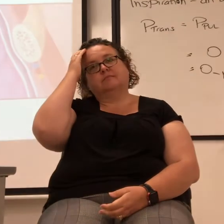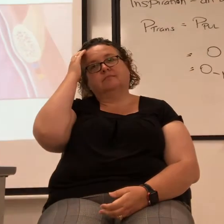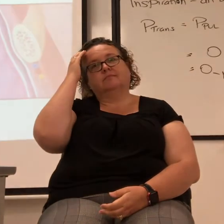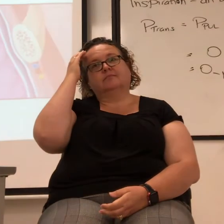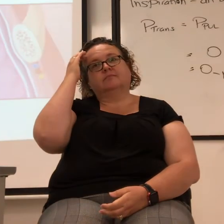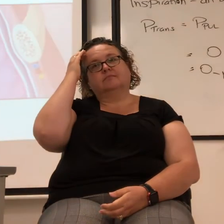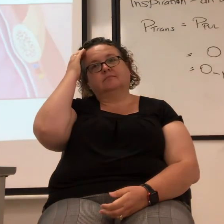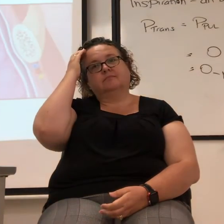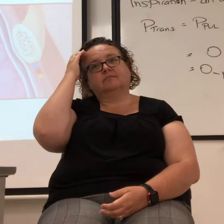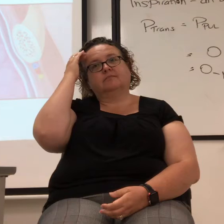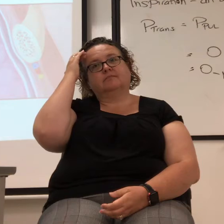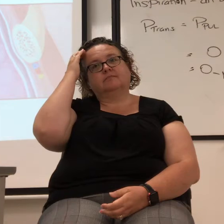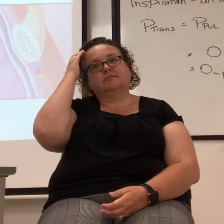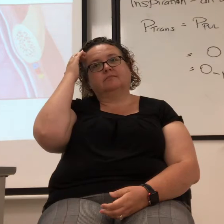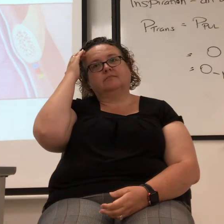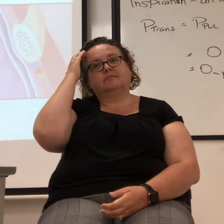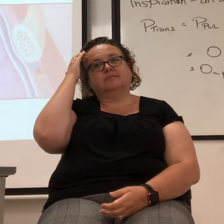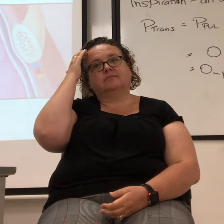Diaphragm.